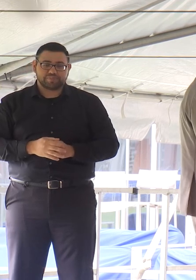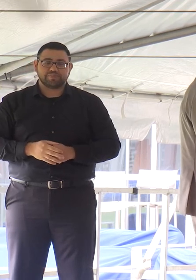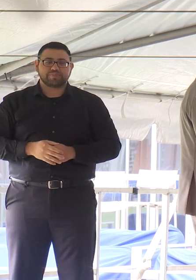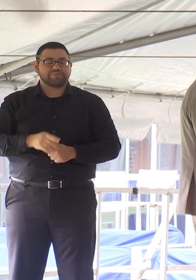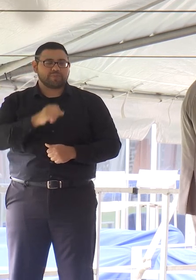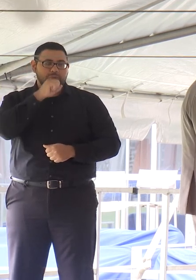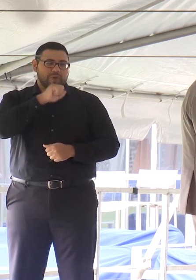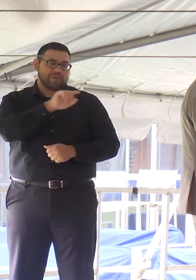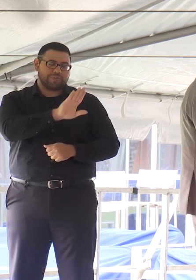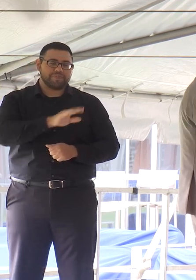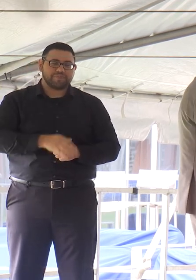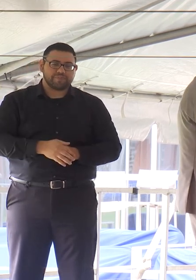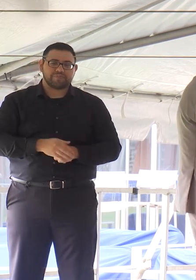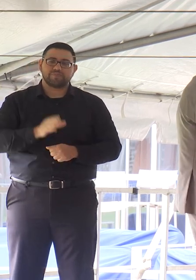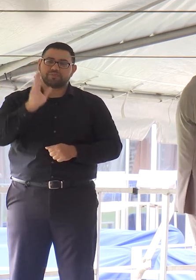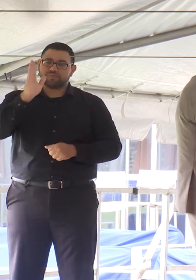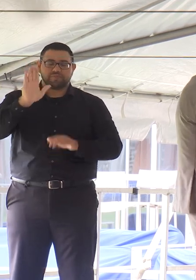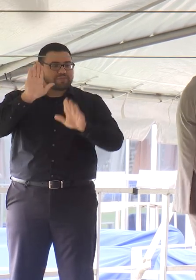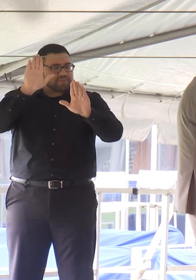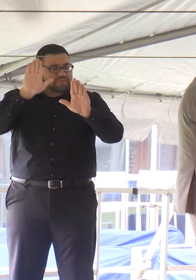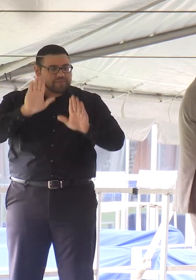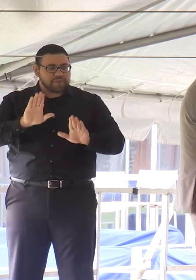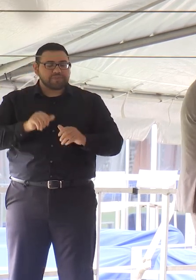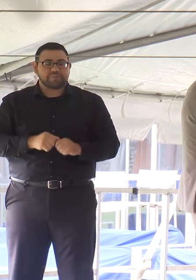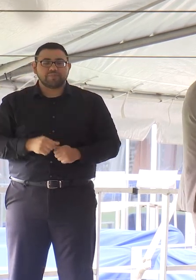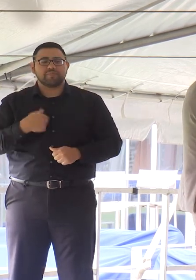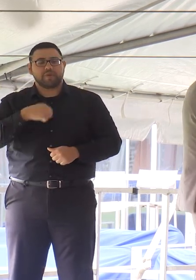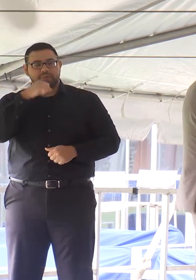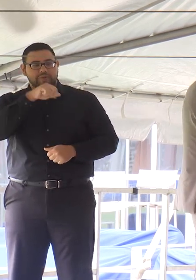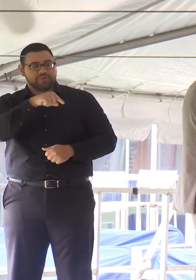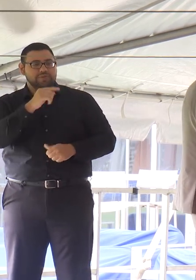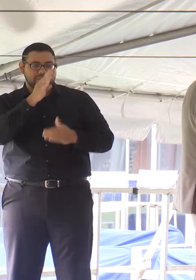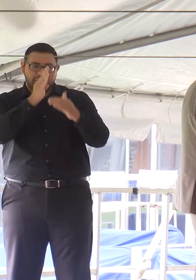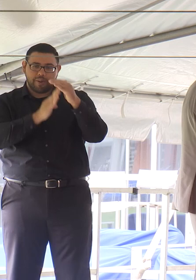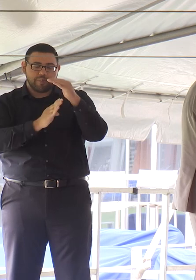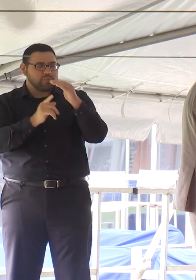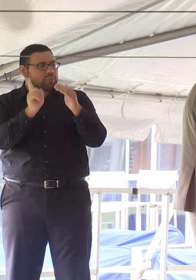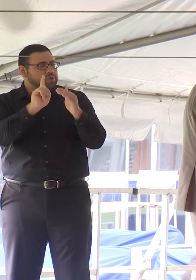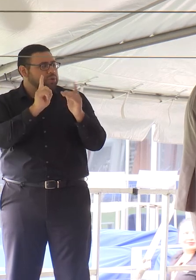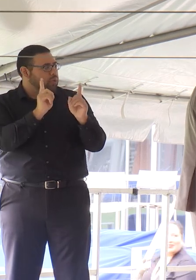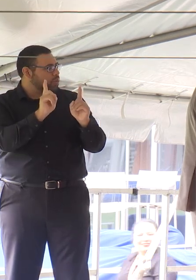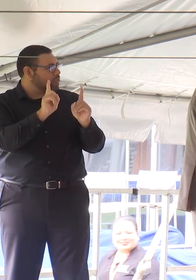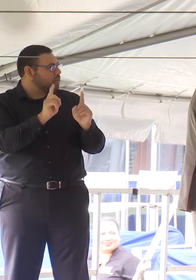We love him. He's going to be amazing. And I love that he's humble. Where'd you go?